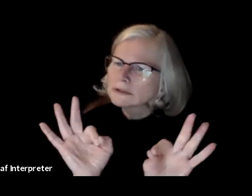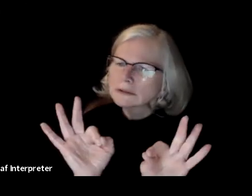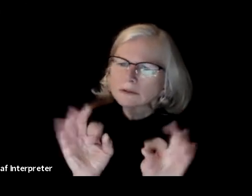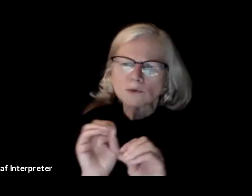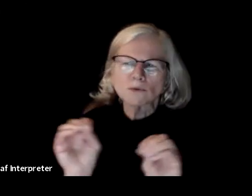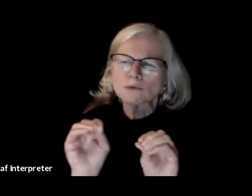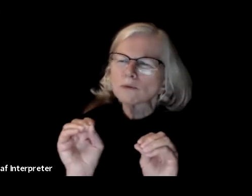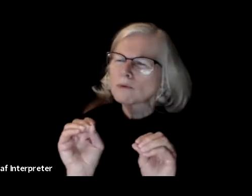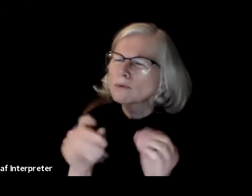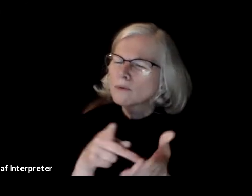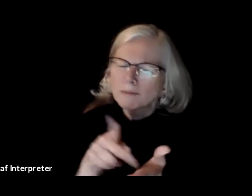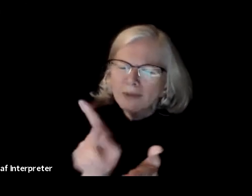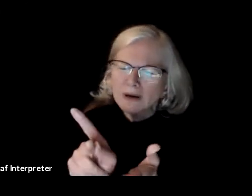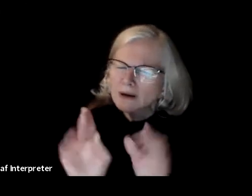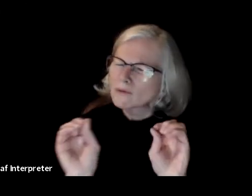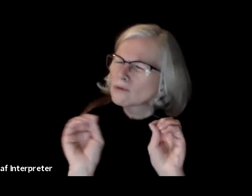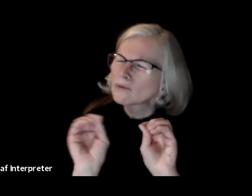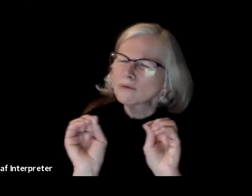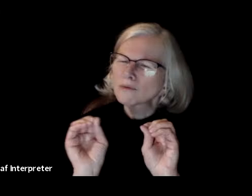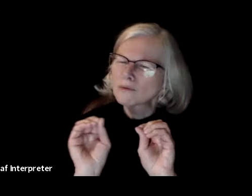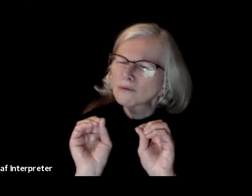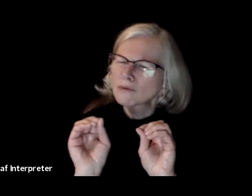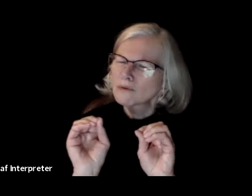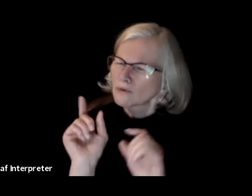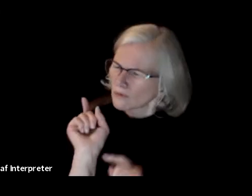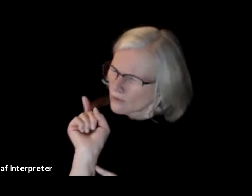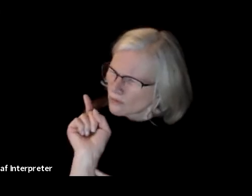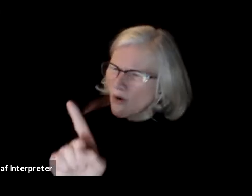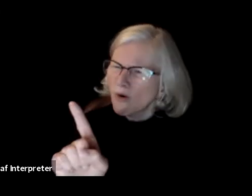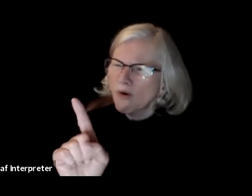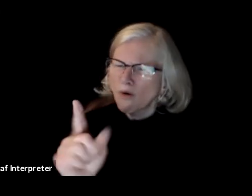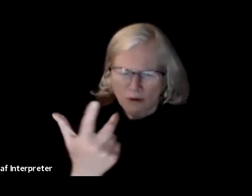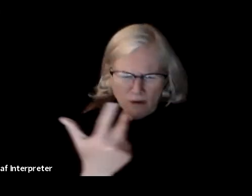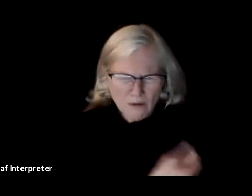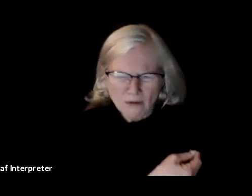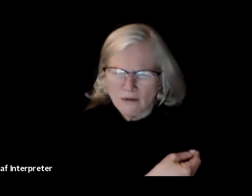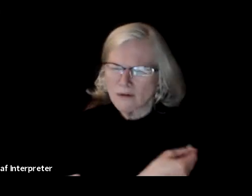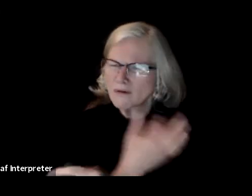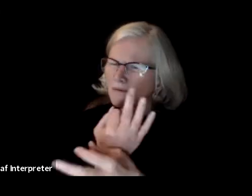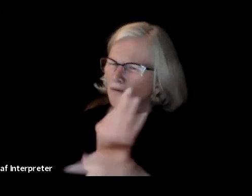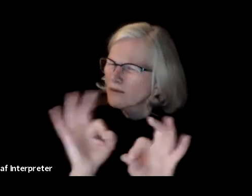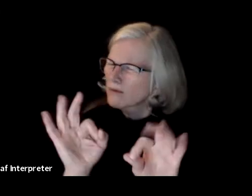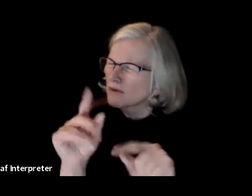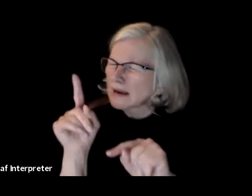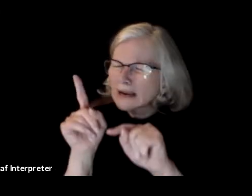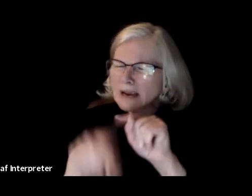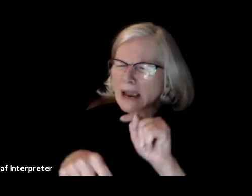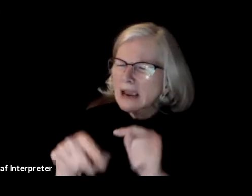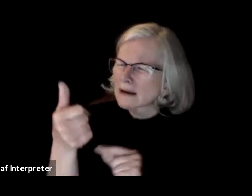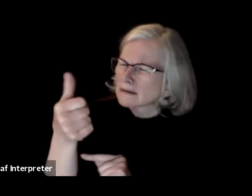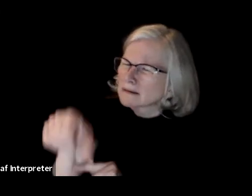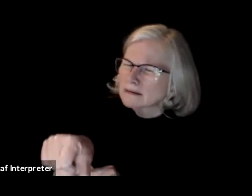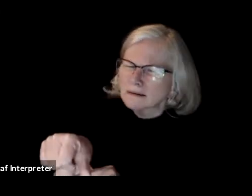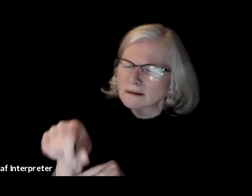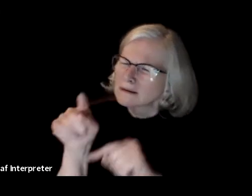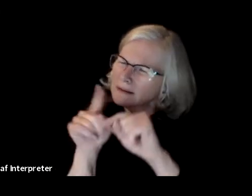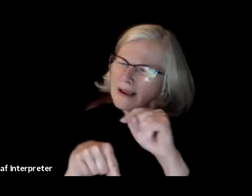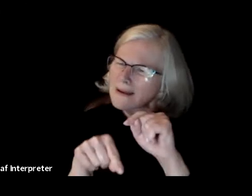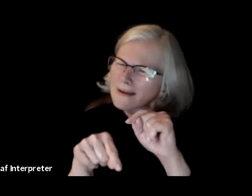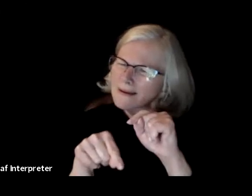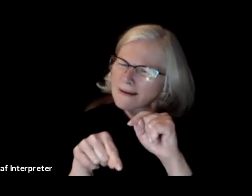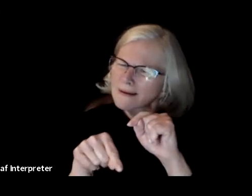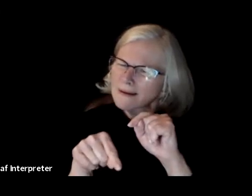recipient and may not deny anyone vaccination based on the vaccine recipient's coverage status or network